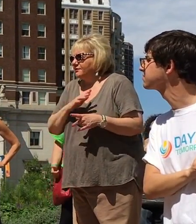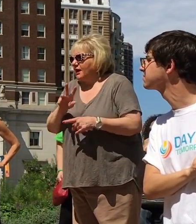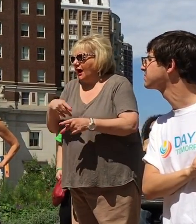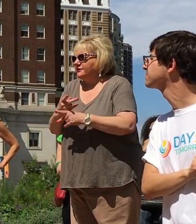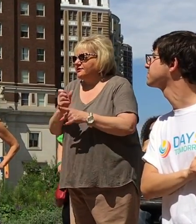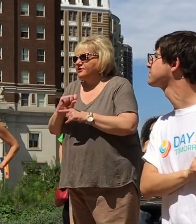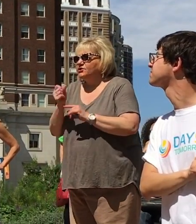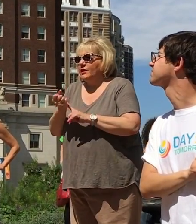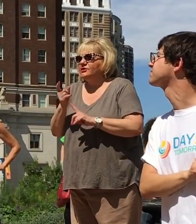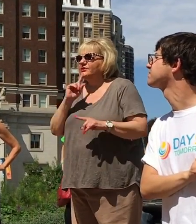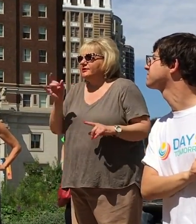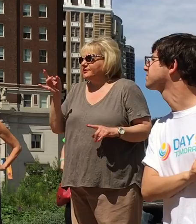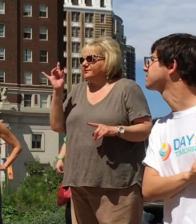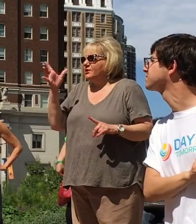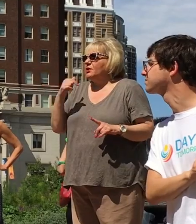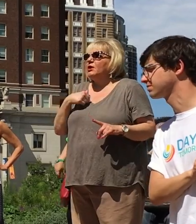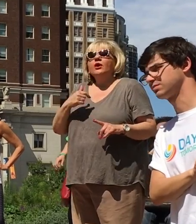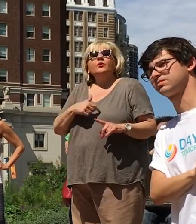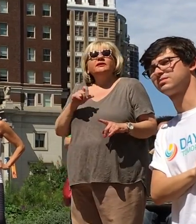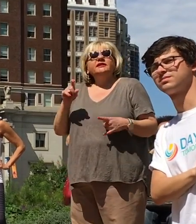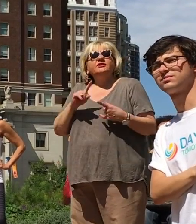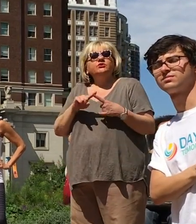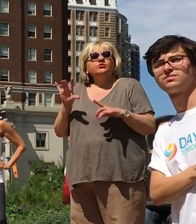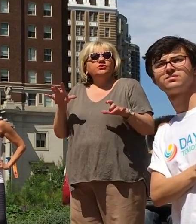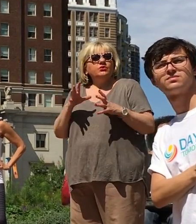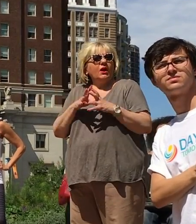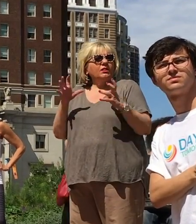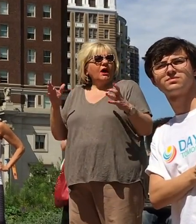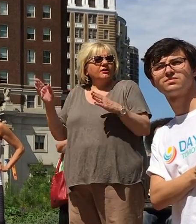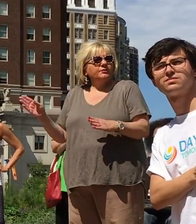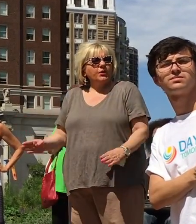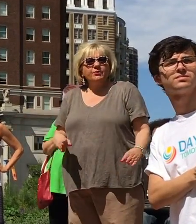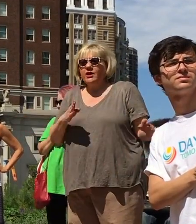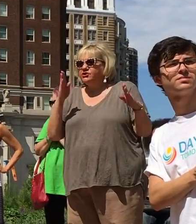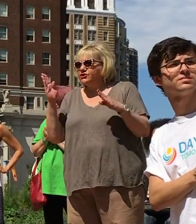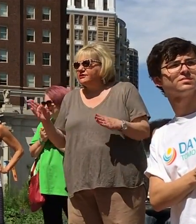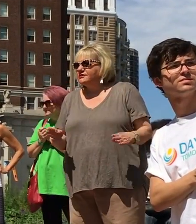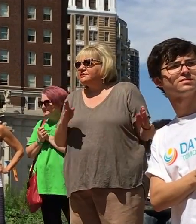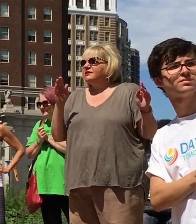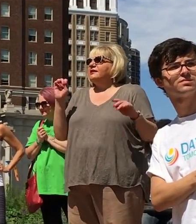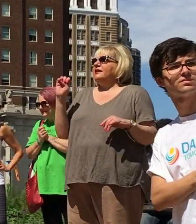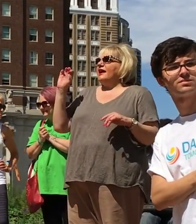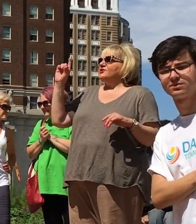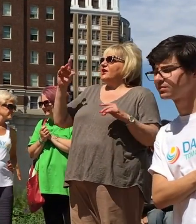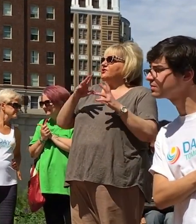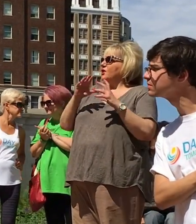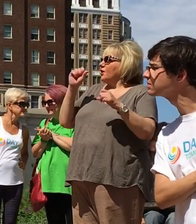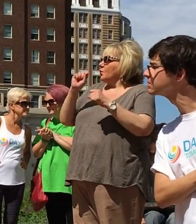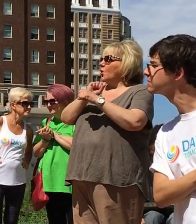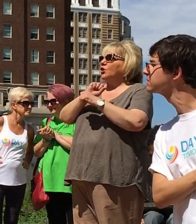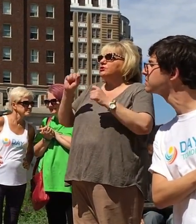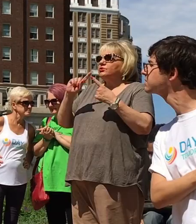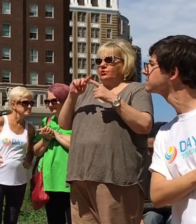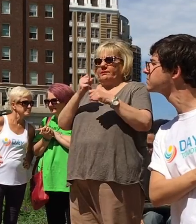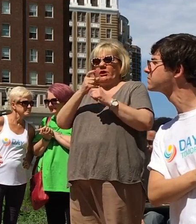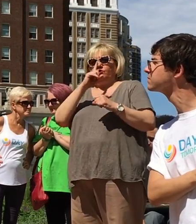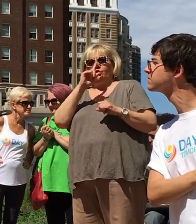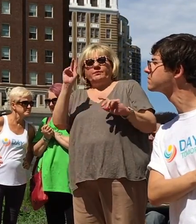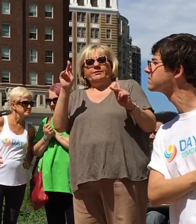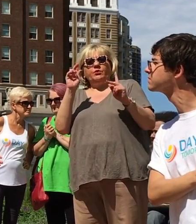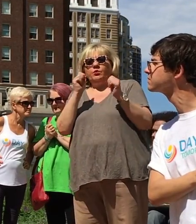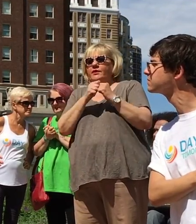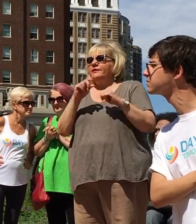I think that we need to do a lot of preparation, a lot of education, and a lot of work to make sure that people